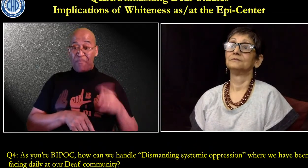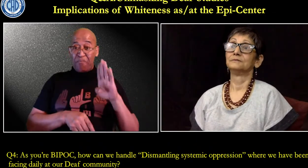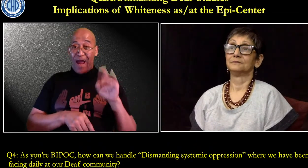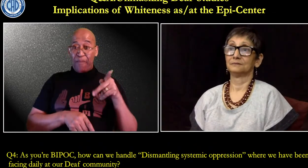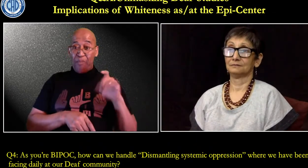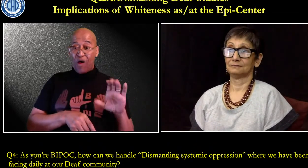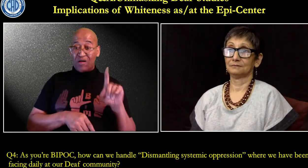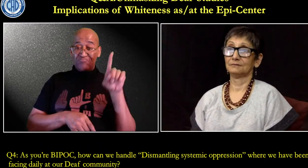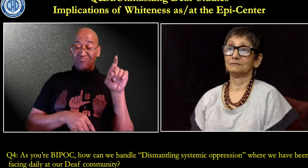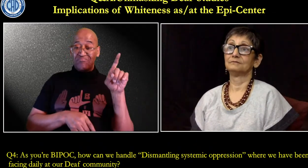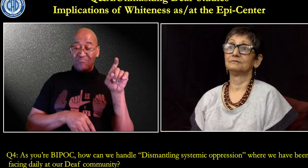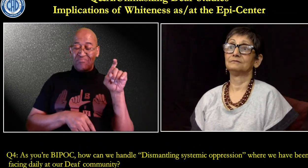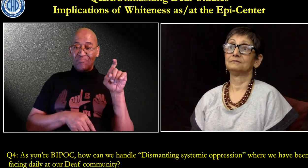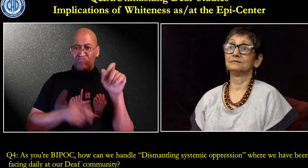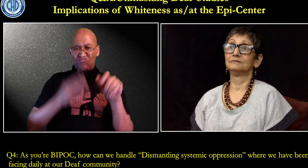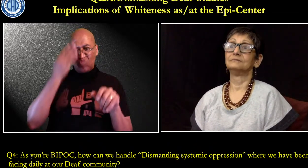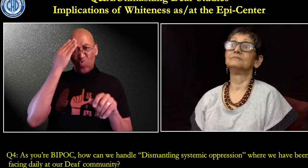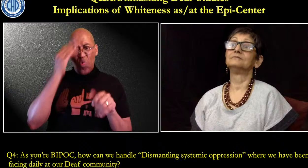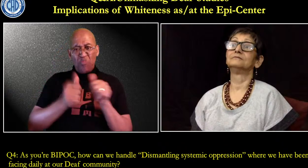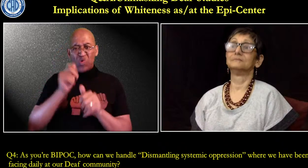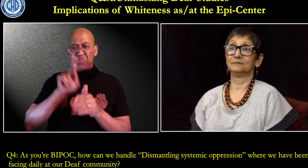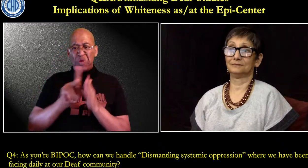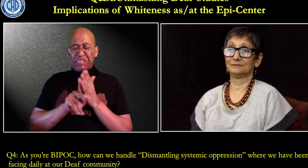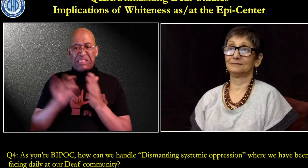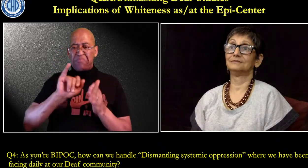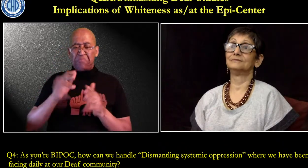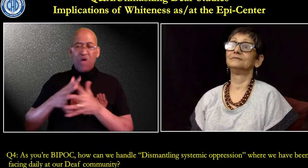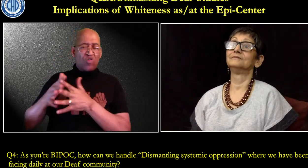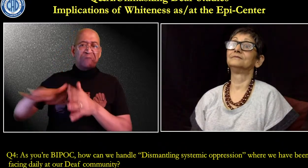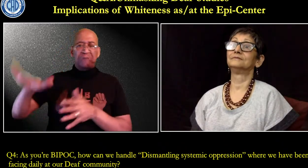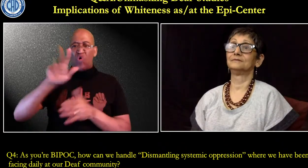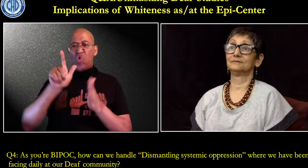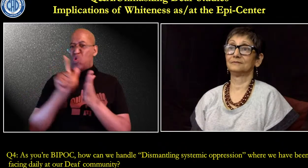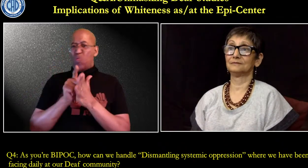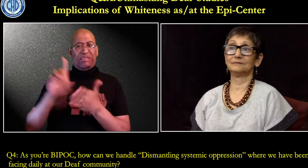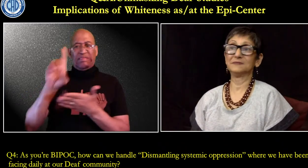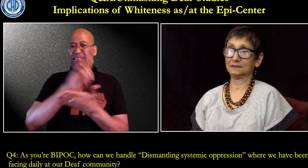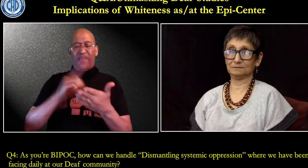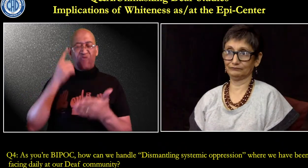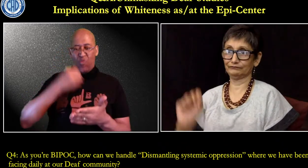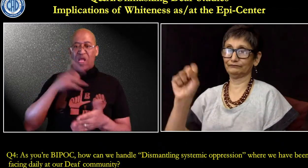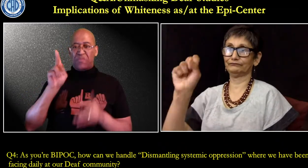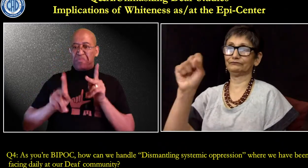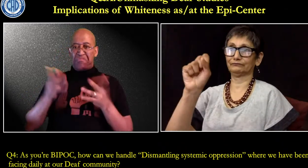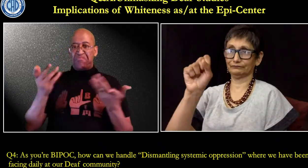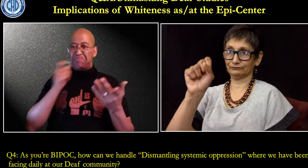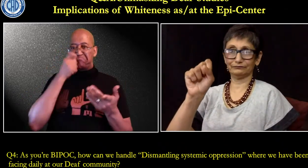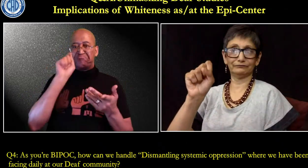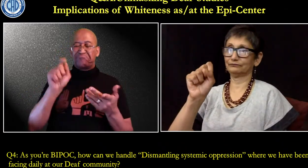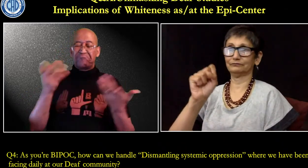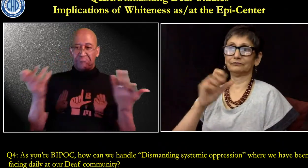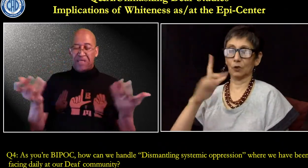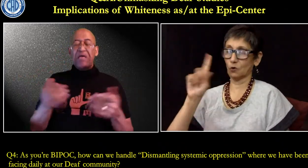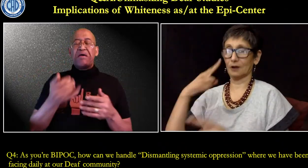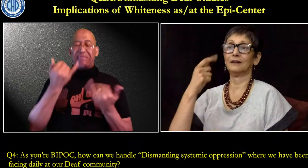And see what needs to be involved, especially with BIPOC. The policies of